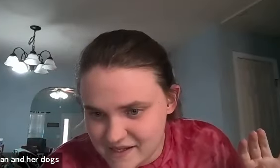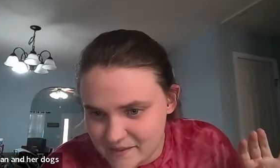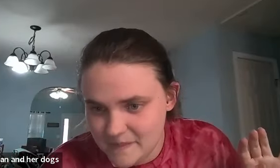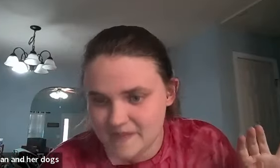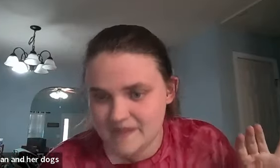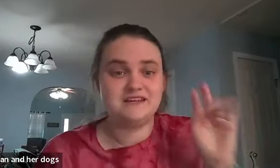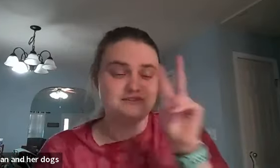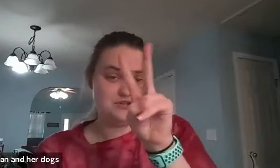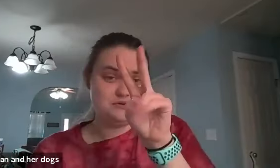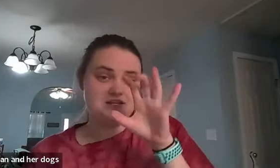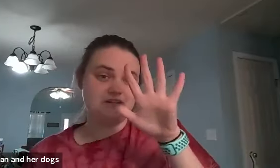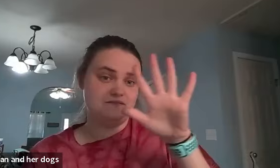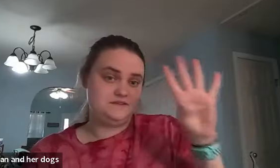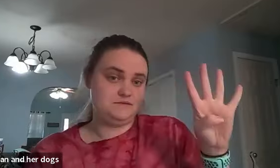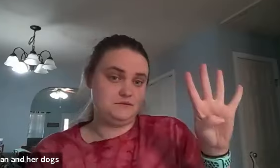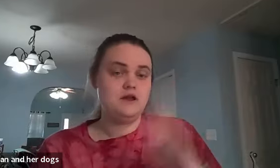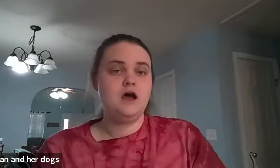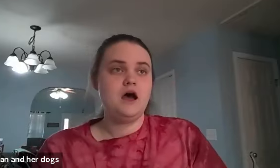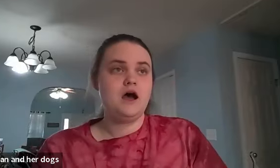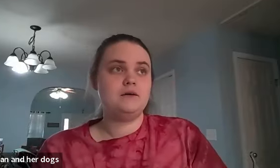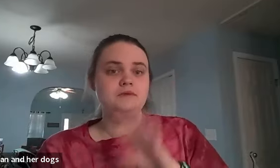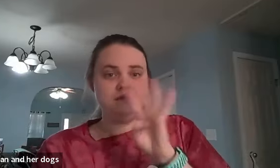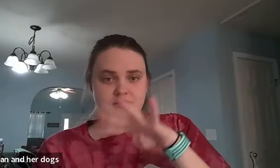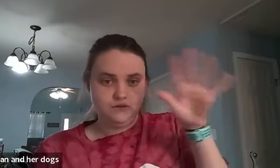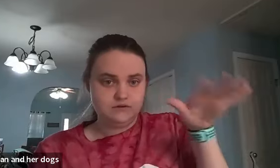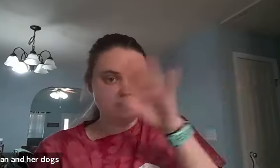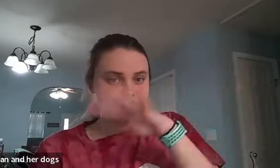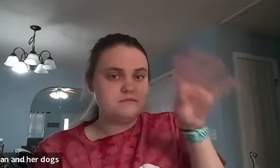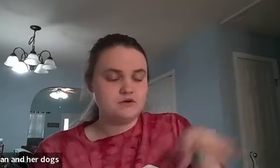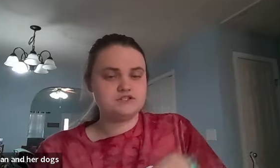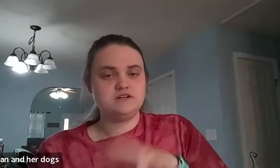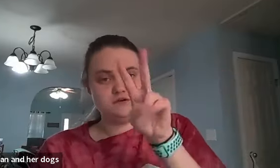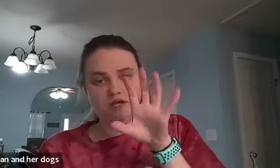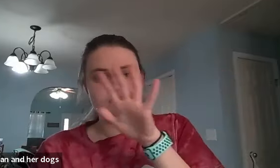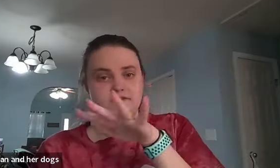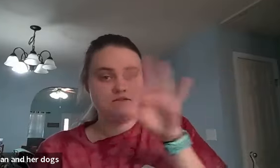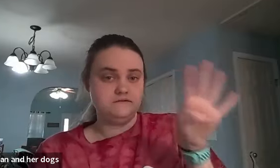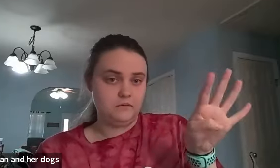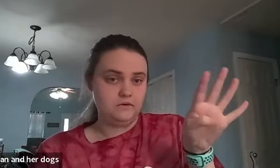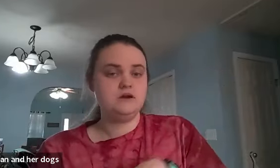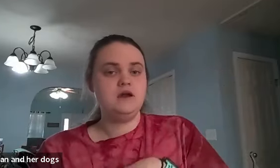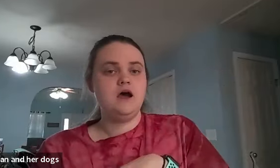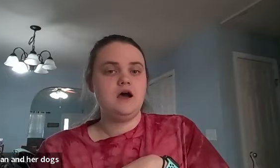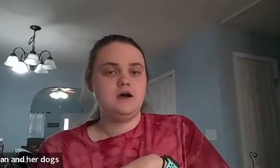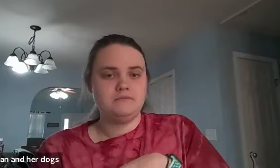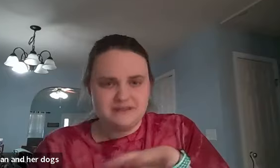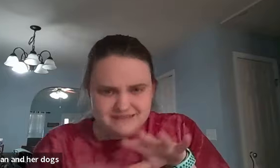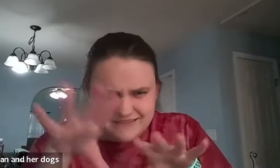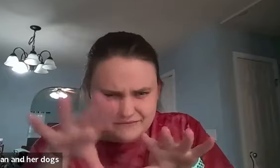Awesome. So yeah, so 254. You can do the motion of 254. But because we're